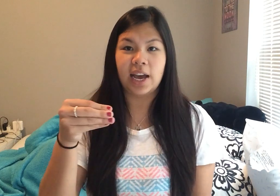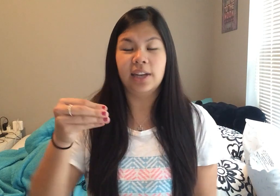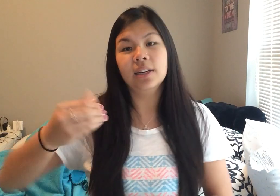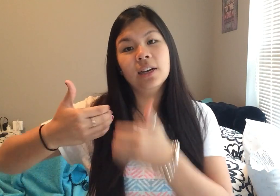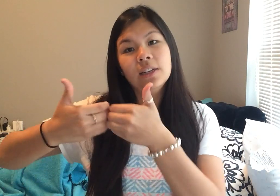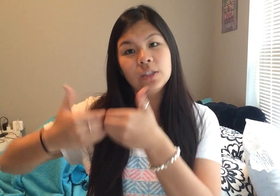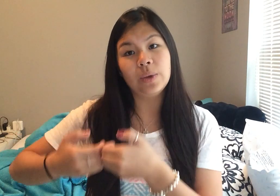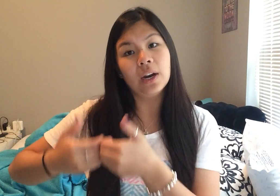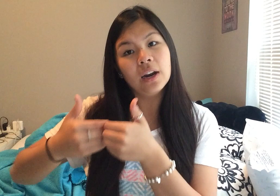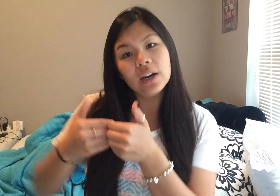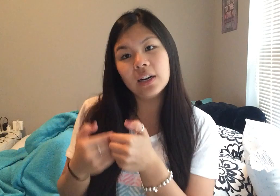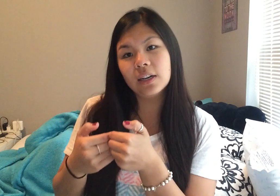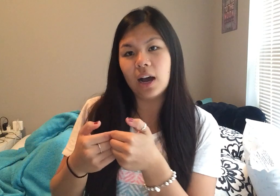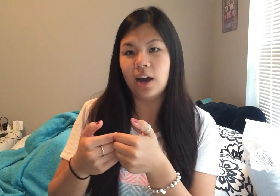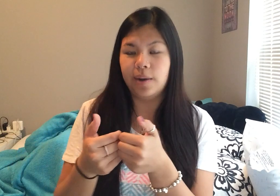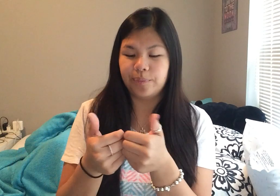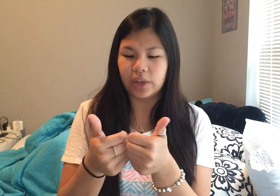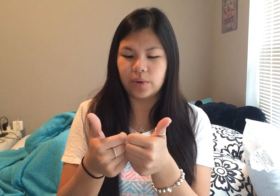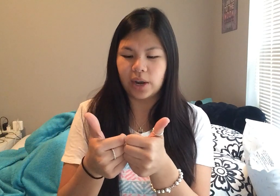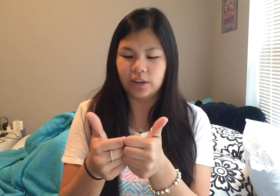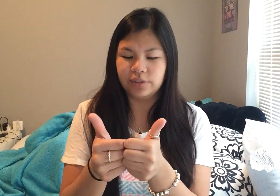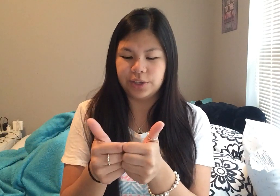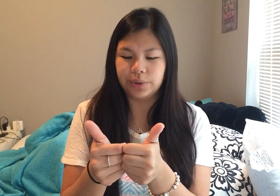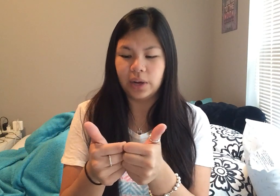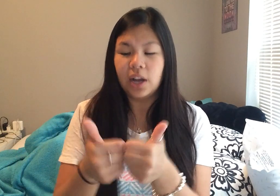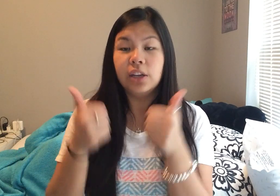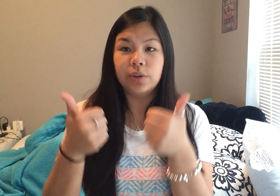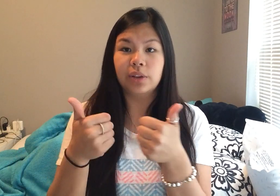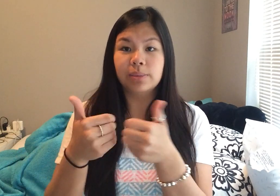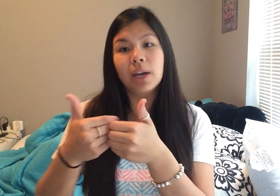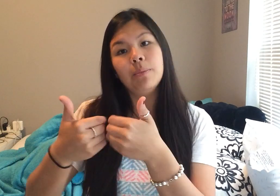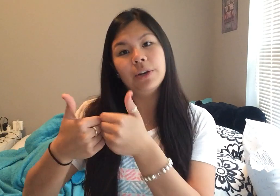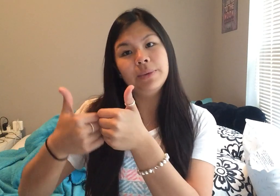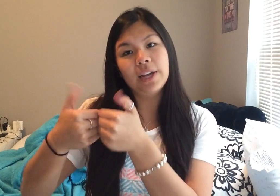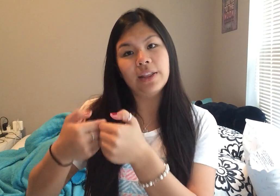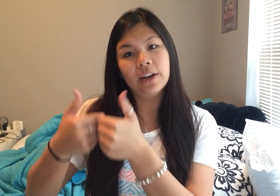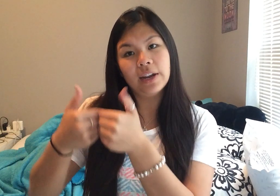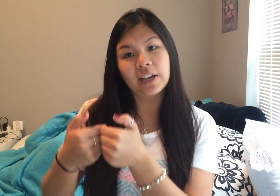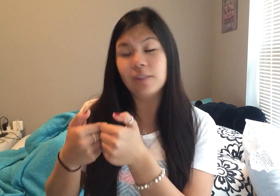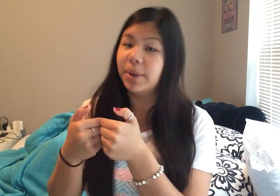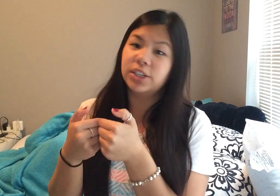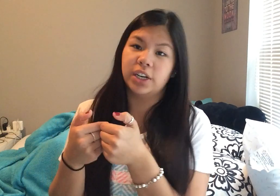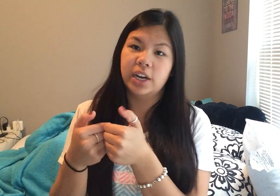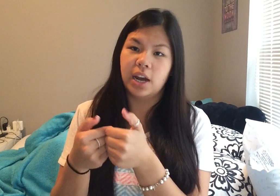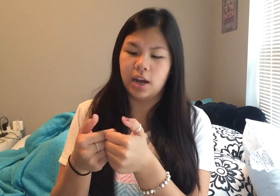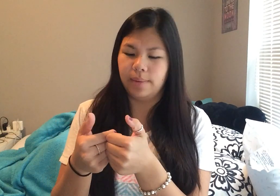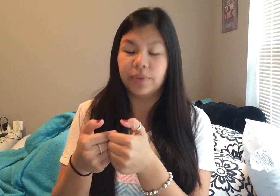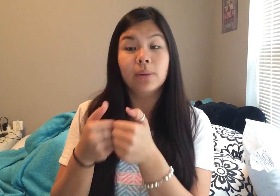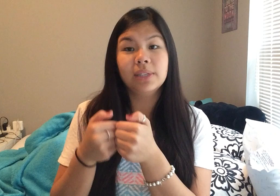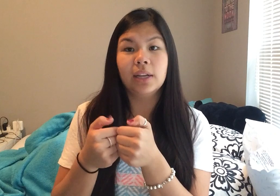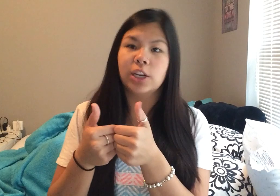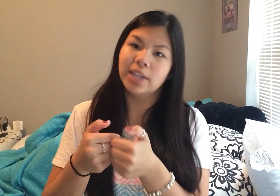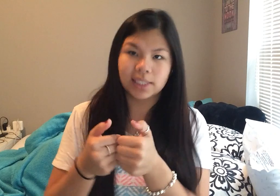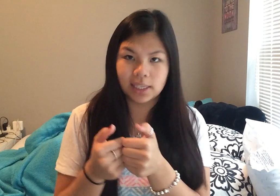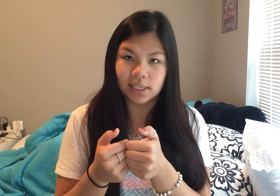and sweetheart, and you kind of do two thumbs up, put them together, and kind of bend your thumbs down like you're texting